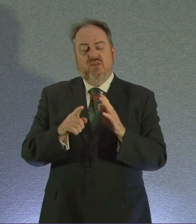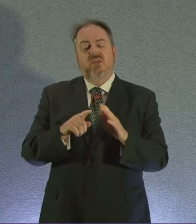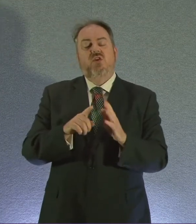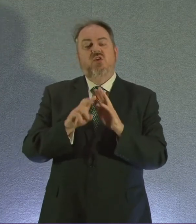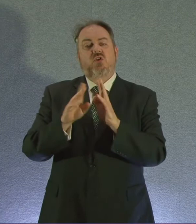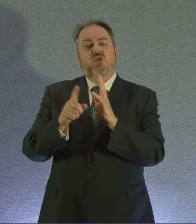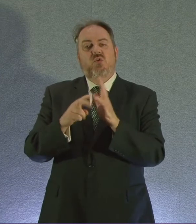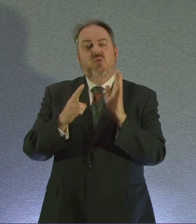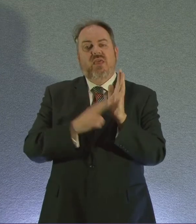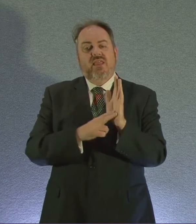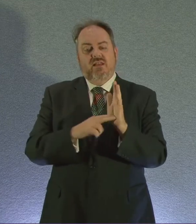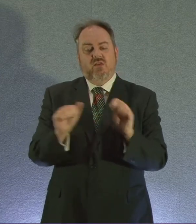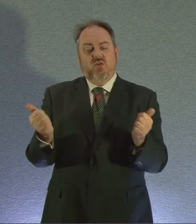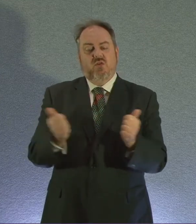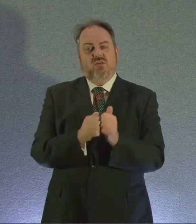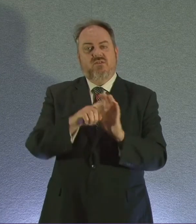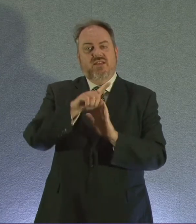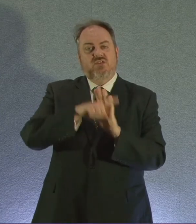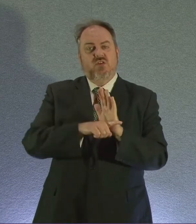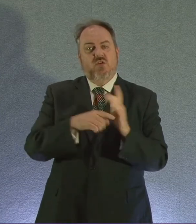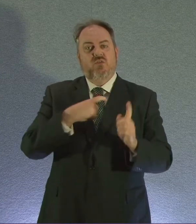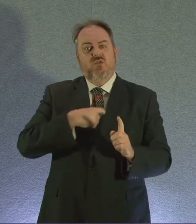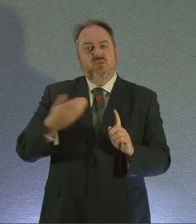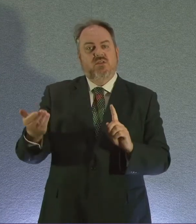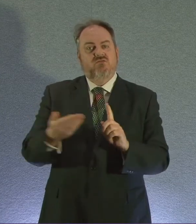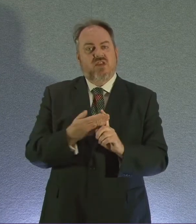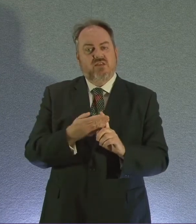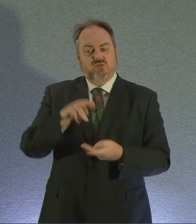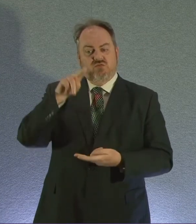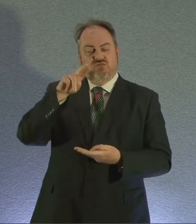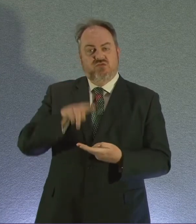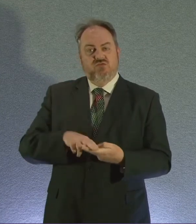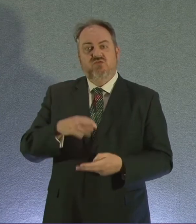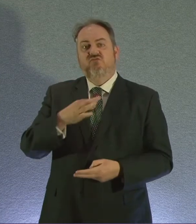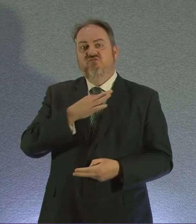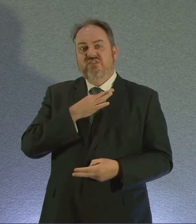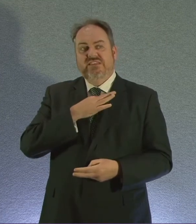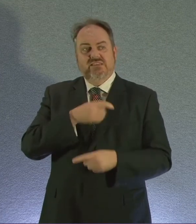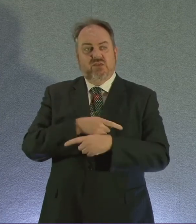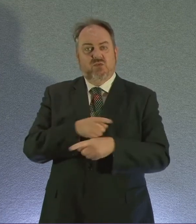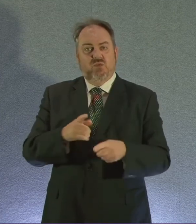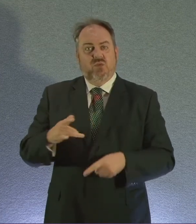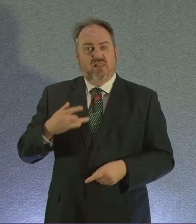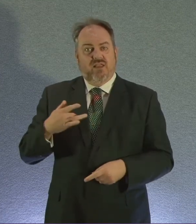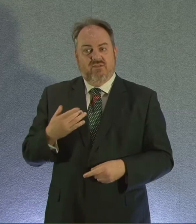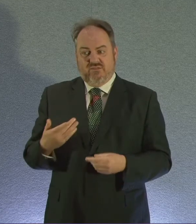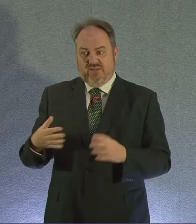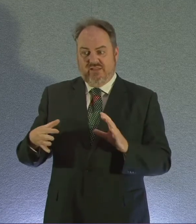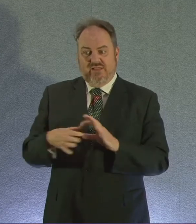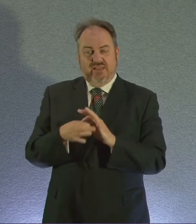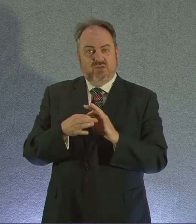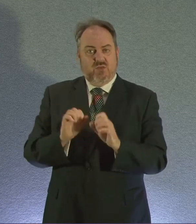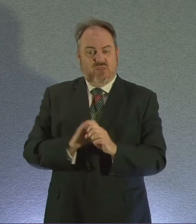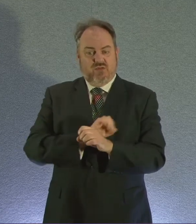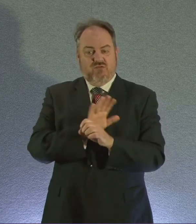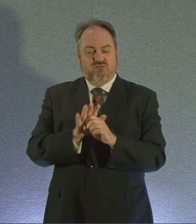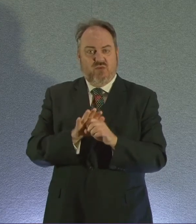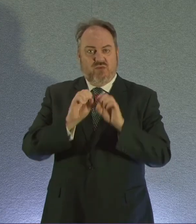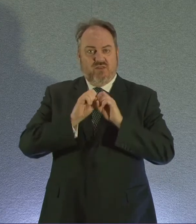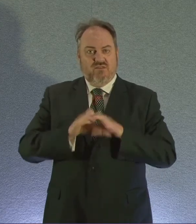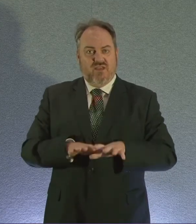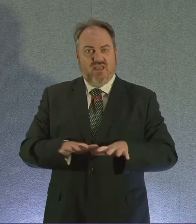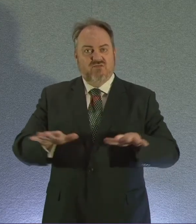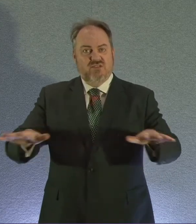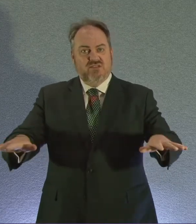take reasonable steps to minimise the risk posed to life posed by the current outbreak." And I think, and the Scottish Greens will be supporting